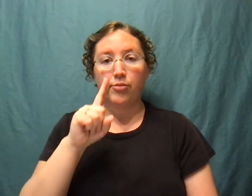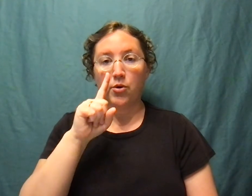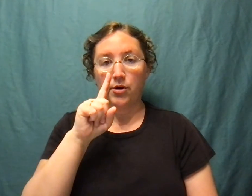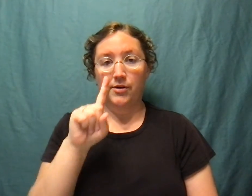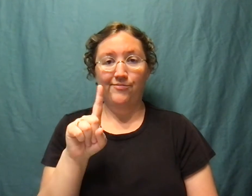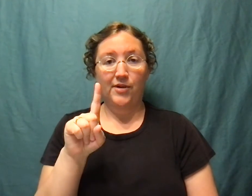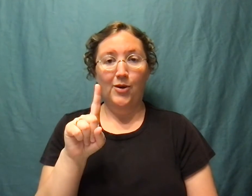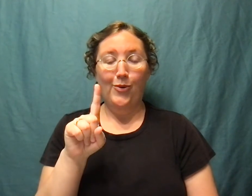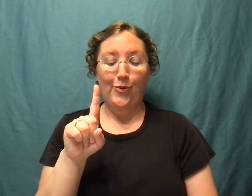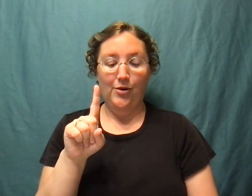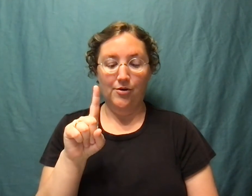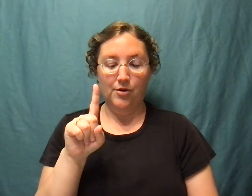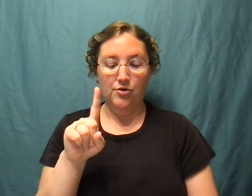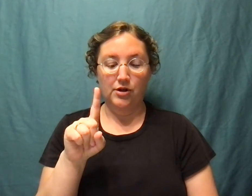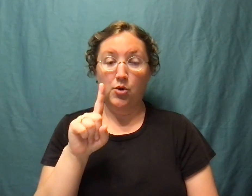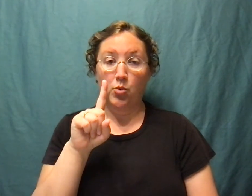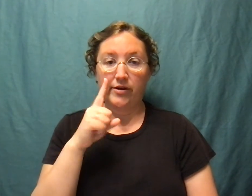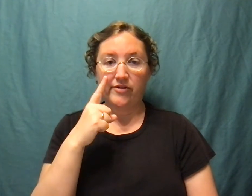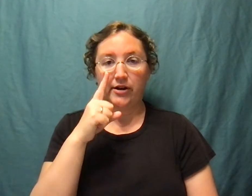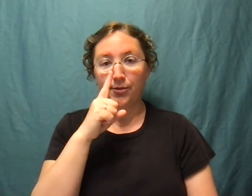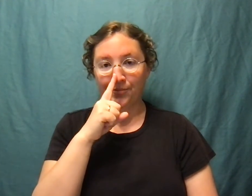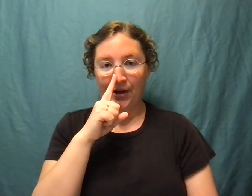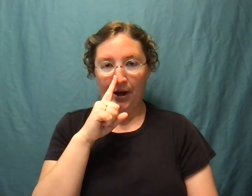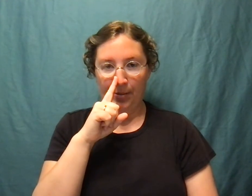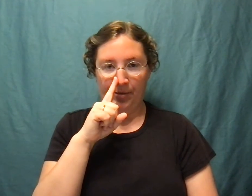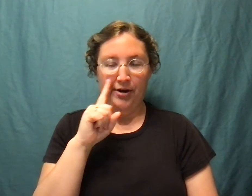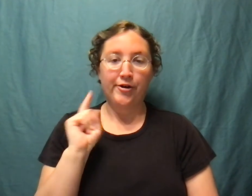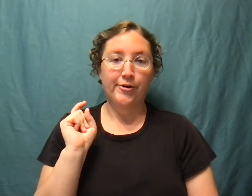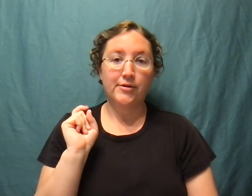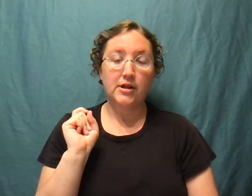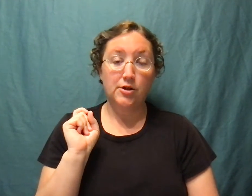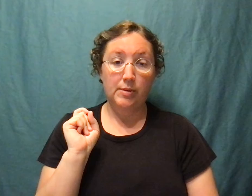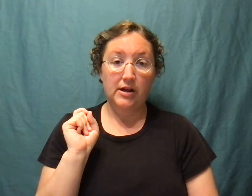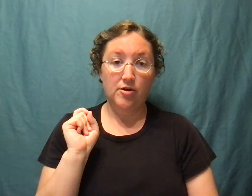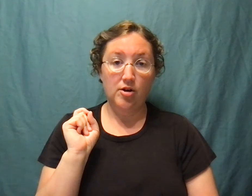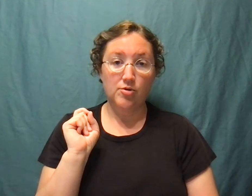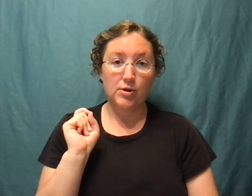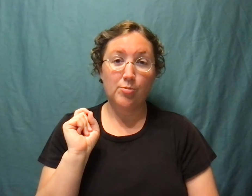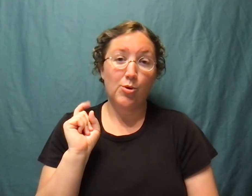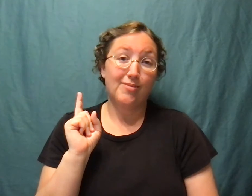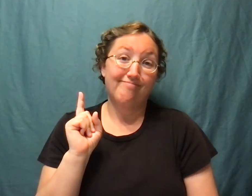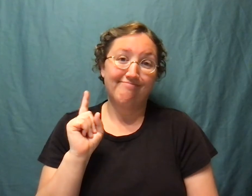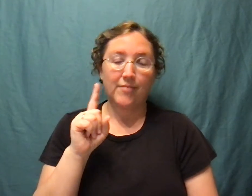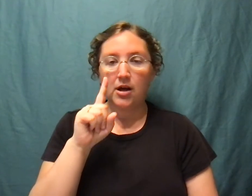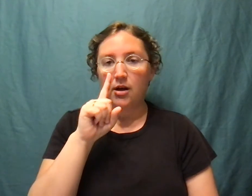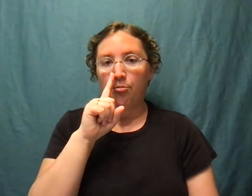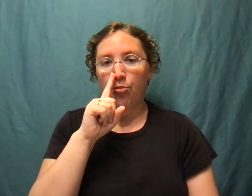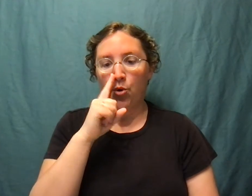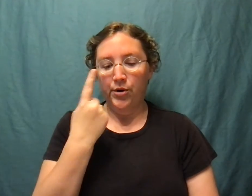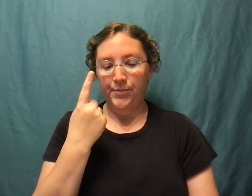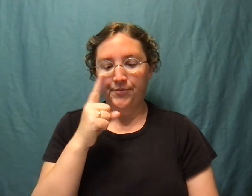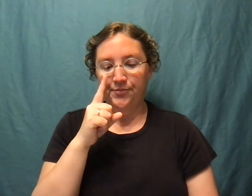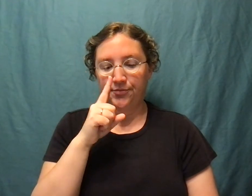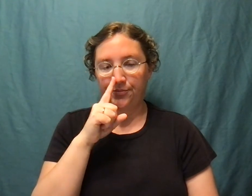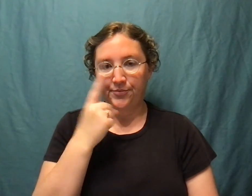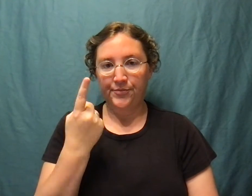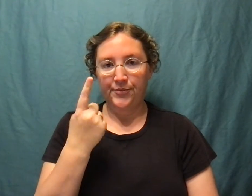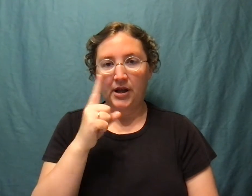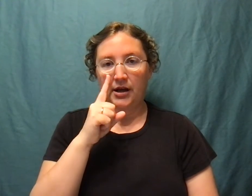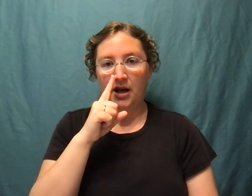Bored, usually your one finger up by your nose, because you pick your nose when you're bored. Bored comes